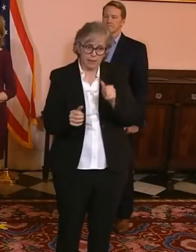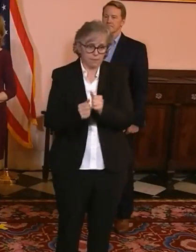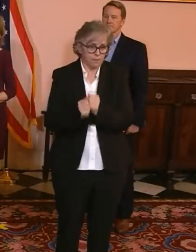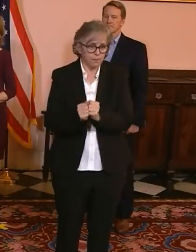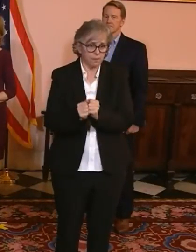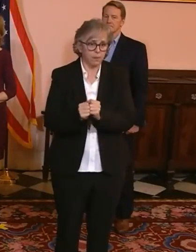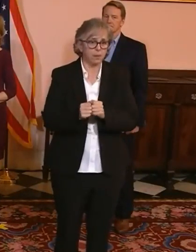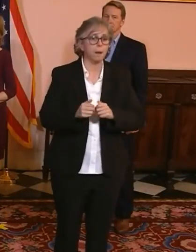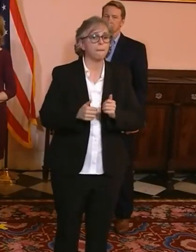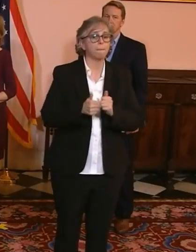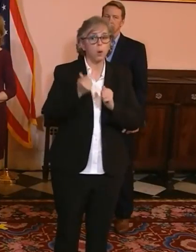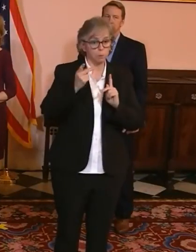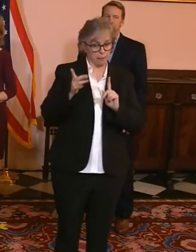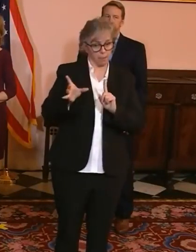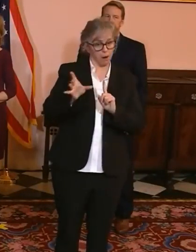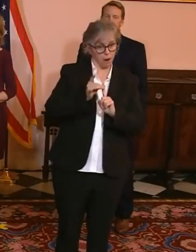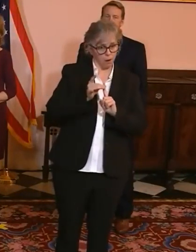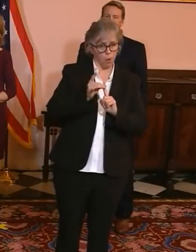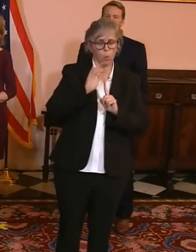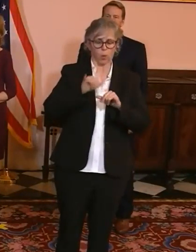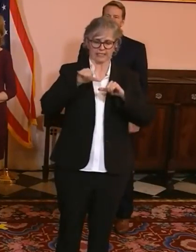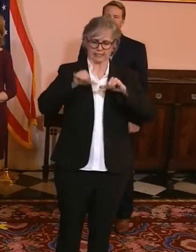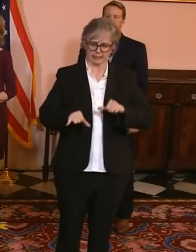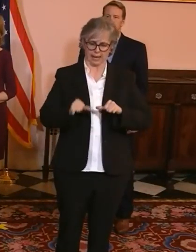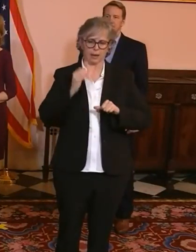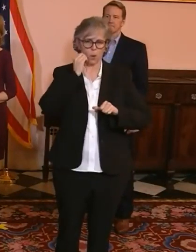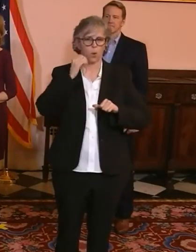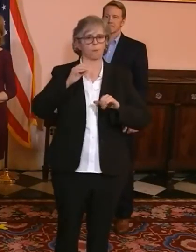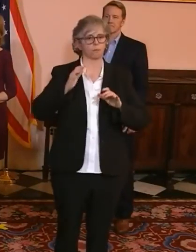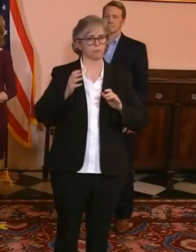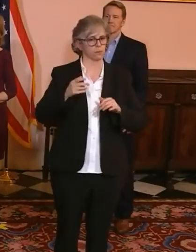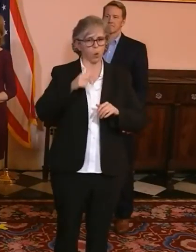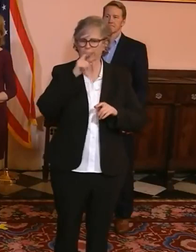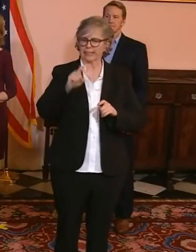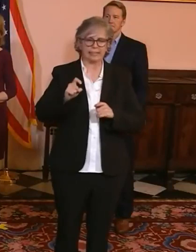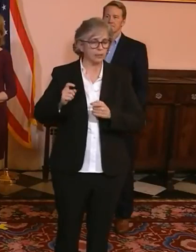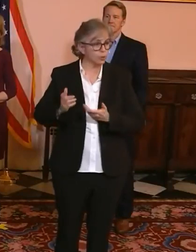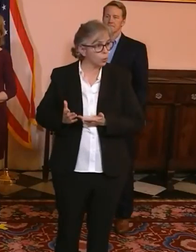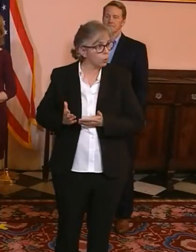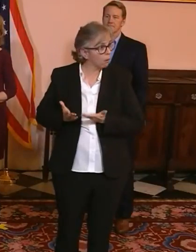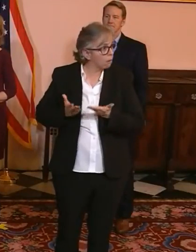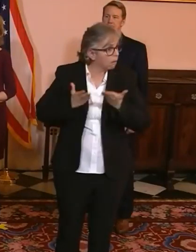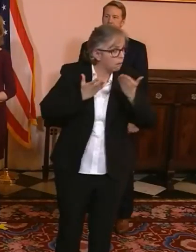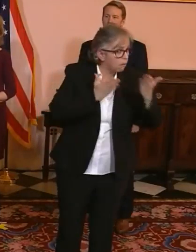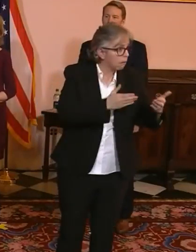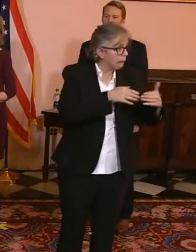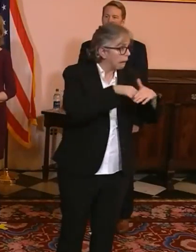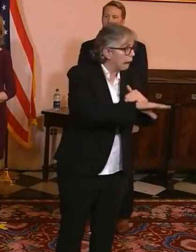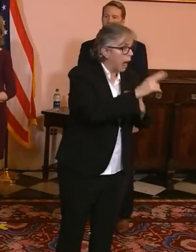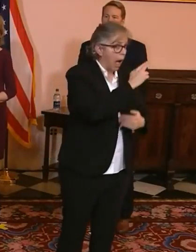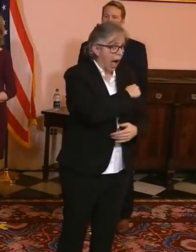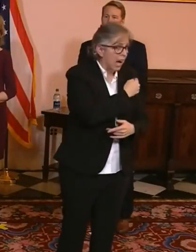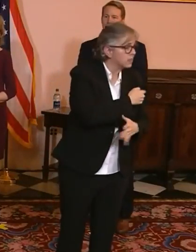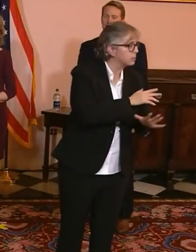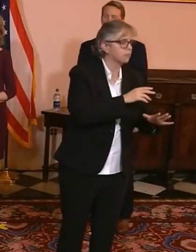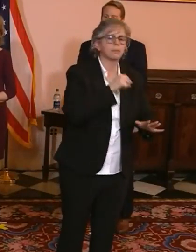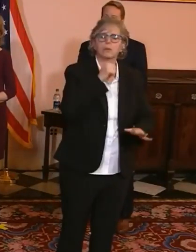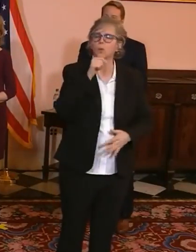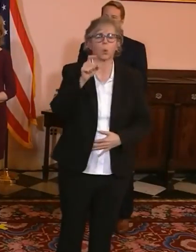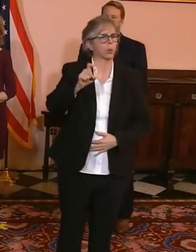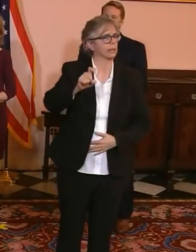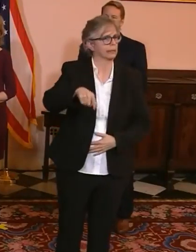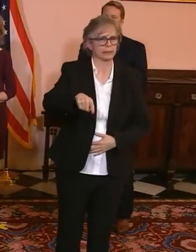be able to stay home. They will not need to be hospitalized. Of course, if your symptoms